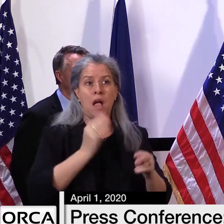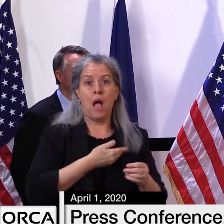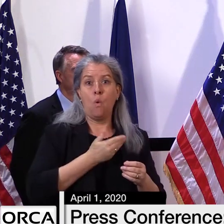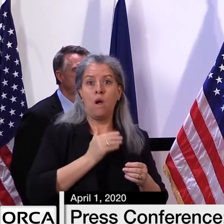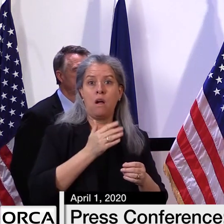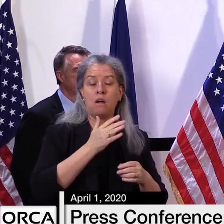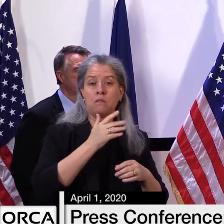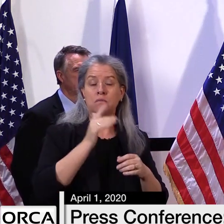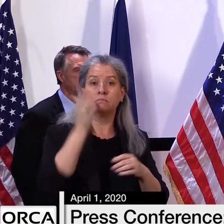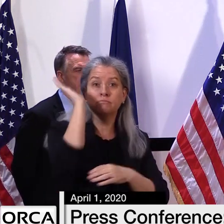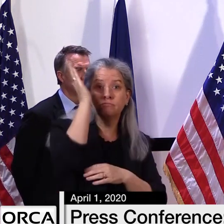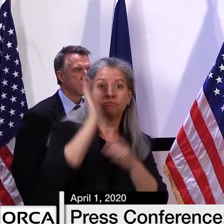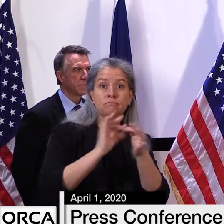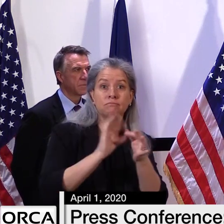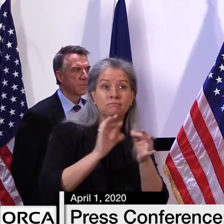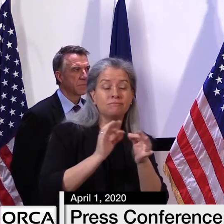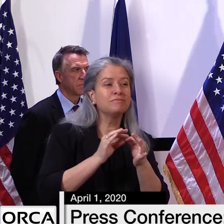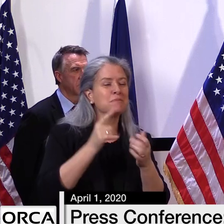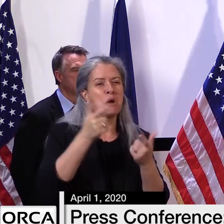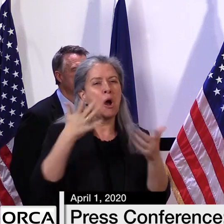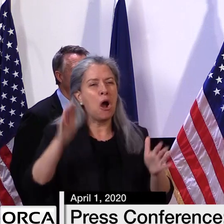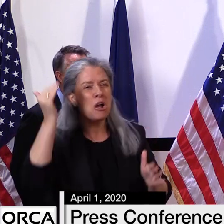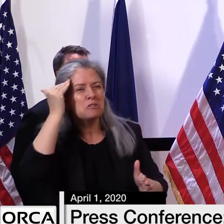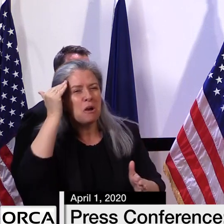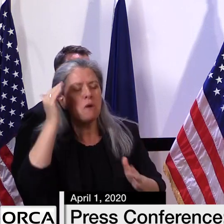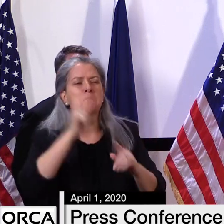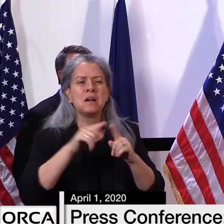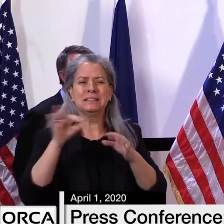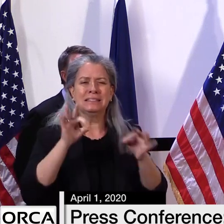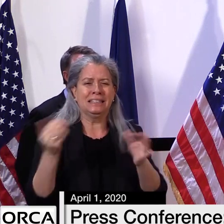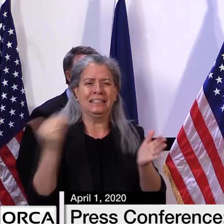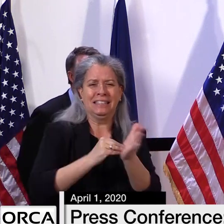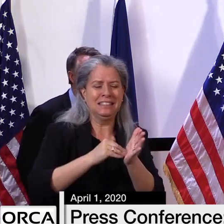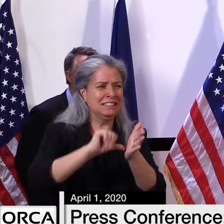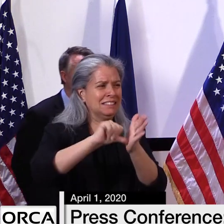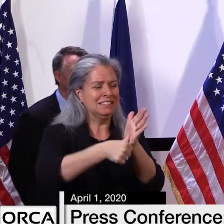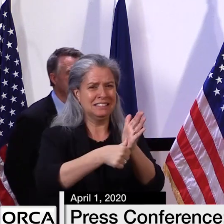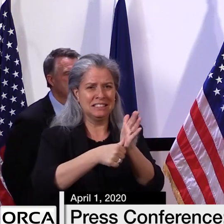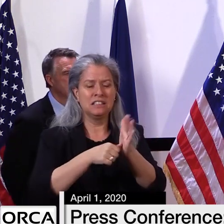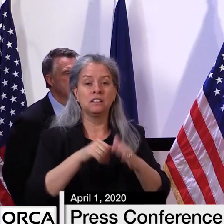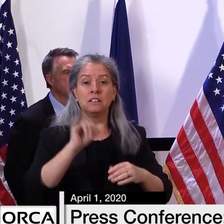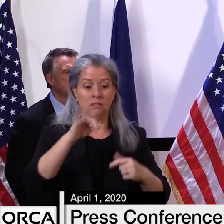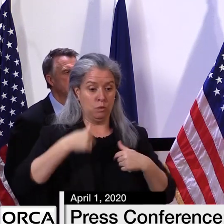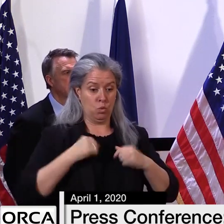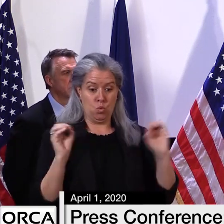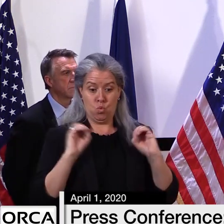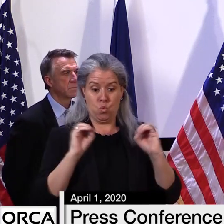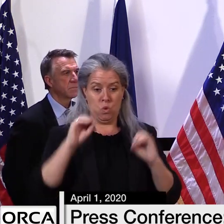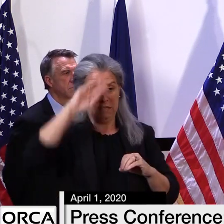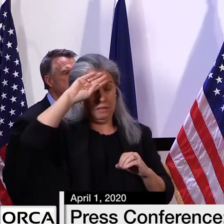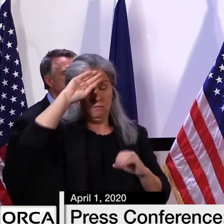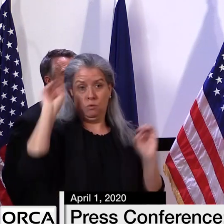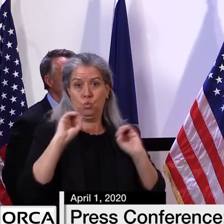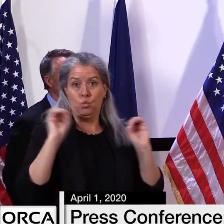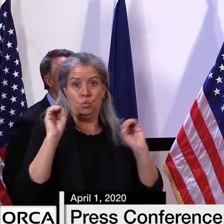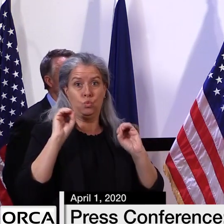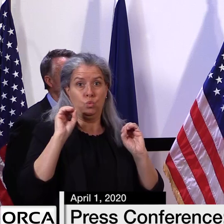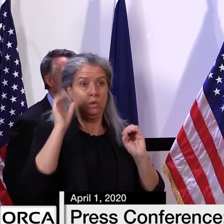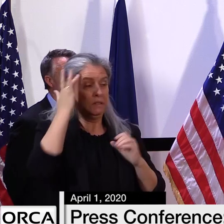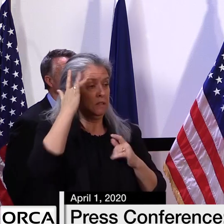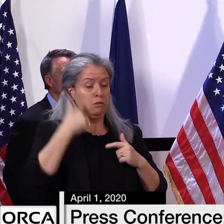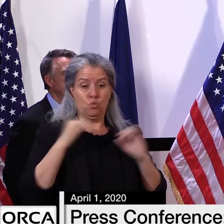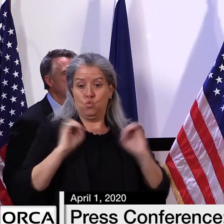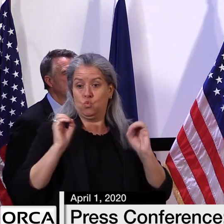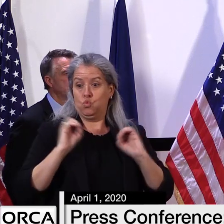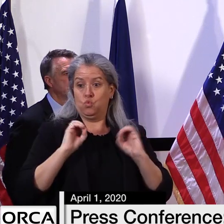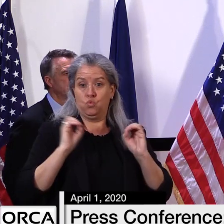that one can transmit COVID-19 in the asymptomatic state and perhaps never become